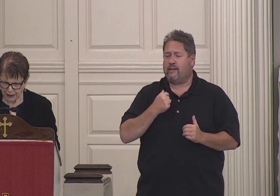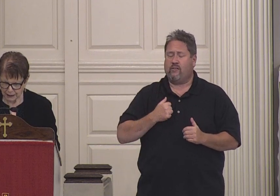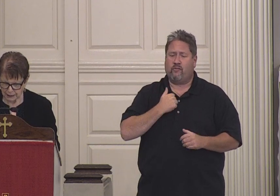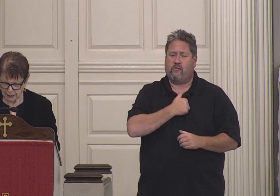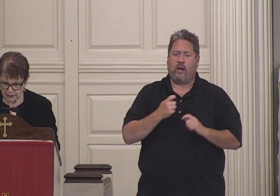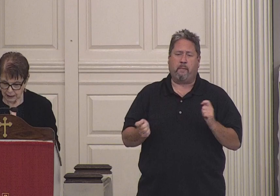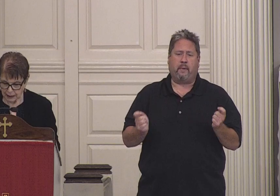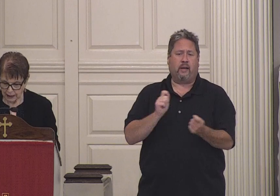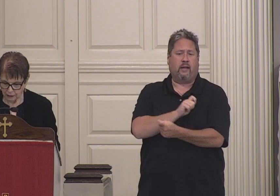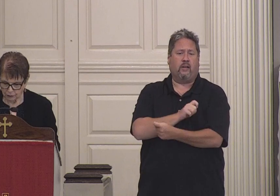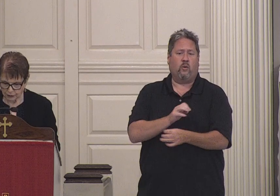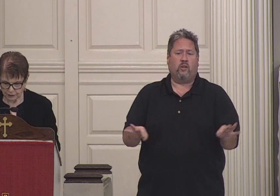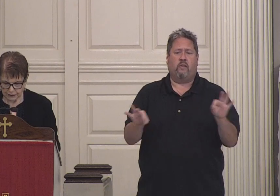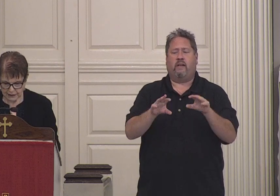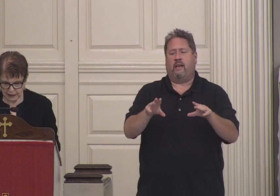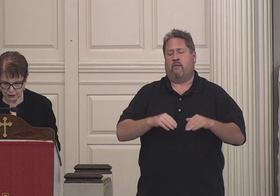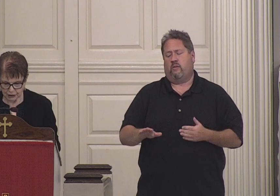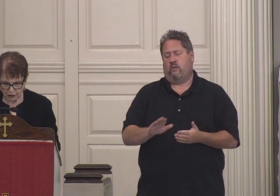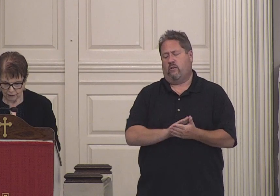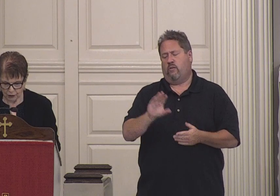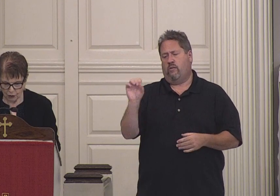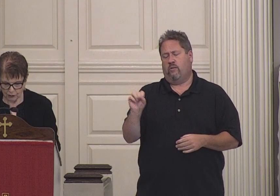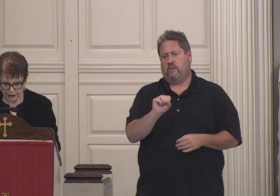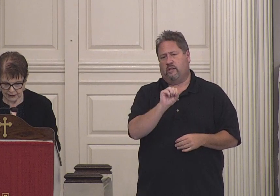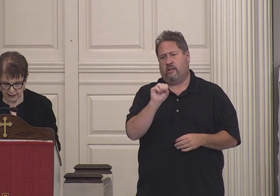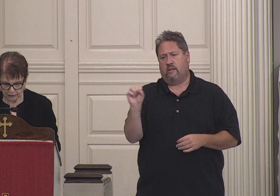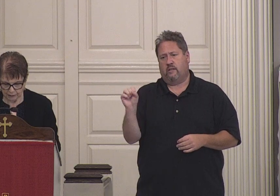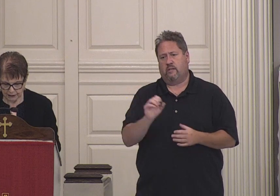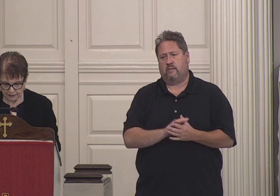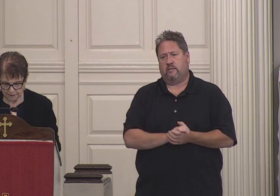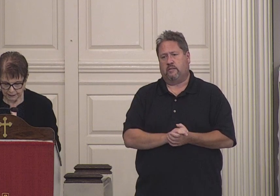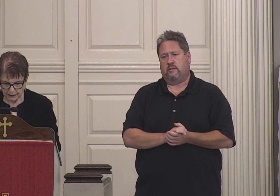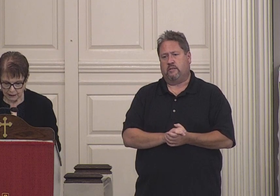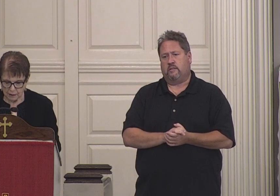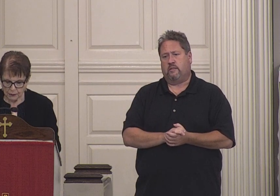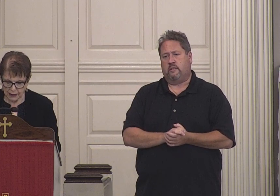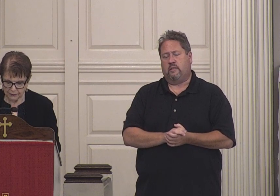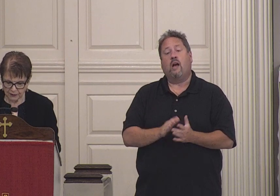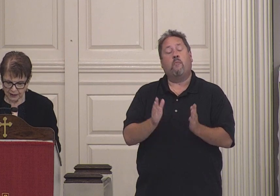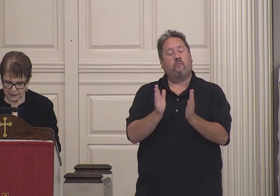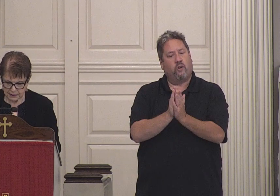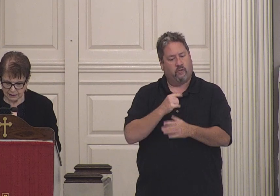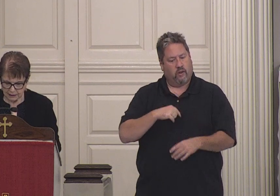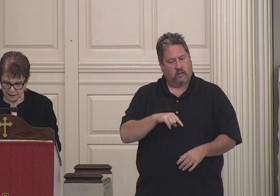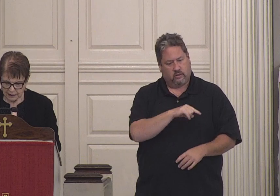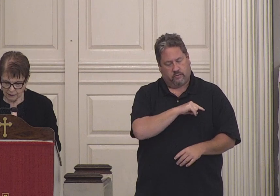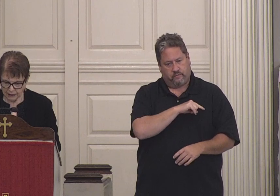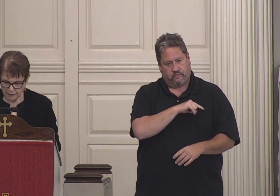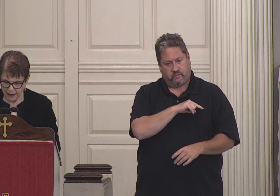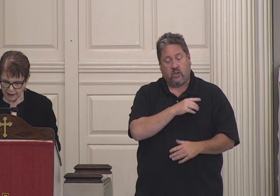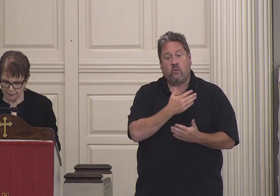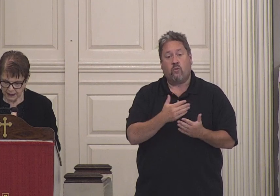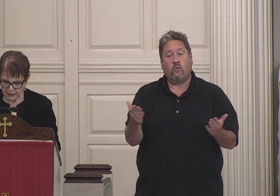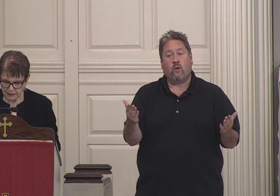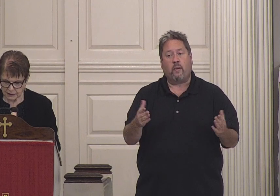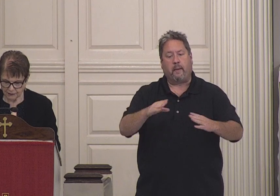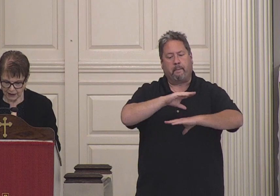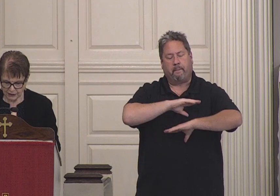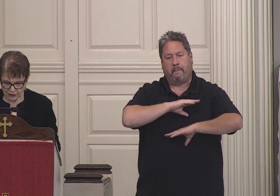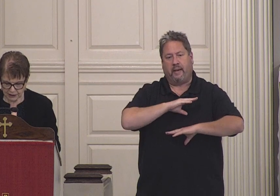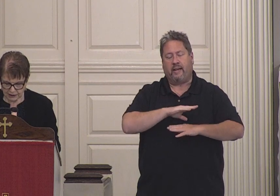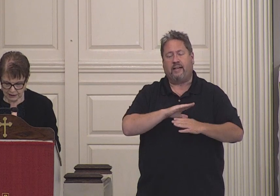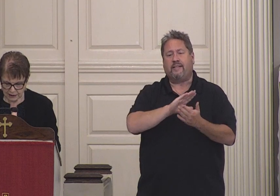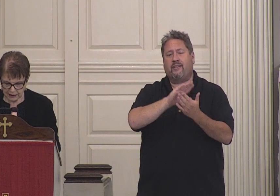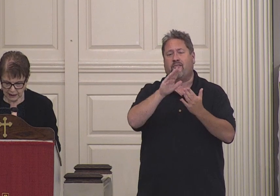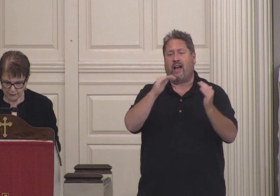sincere repentance and worthy reception of the Holy Sacrament. Pray for us that we may appease the